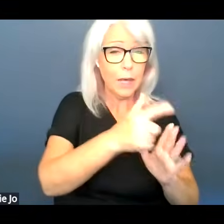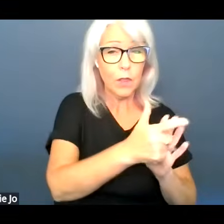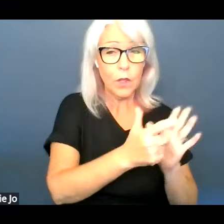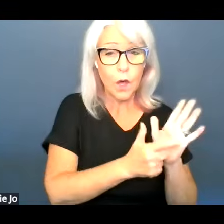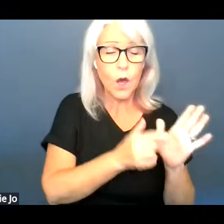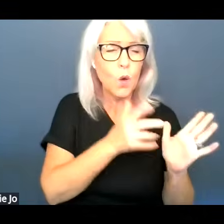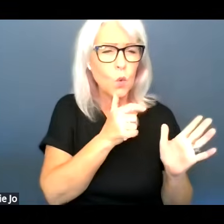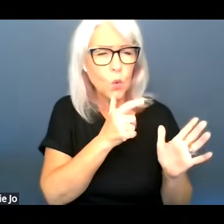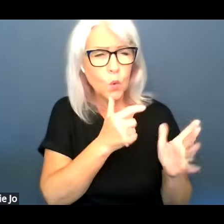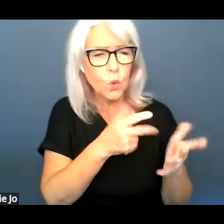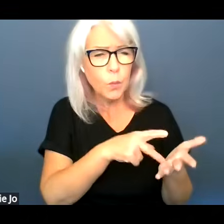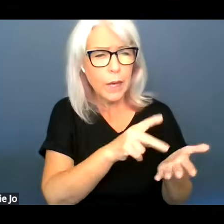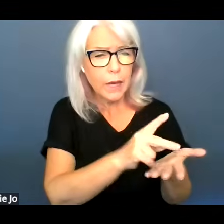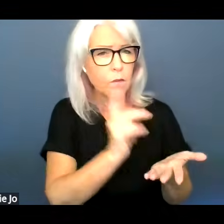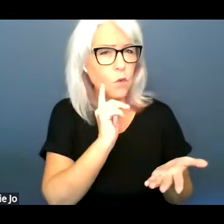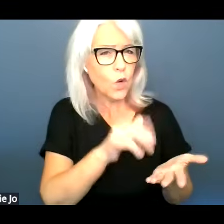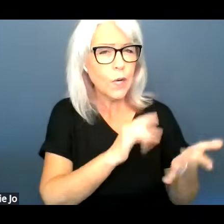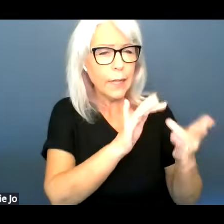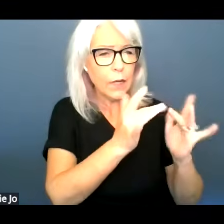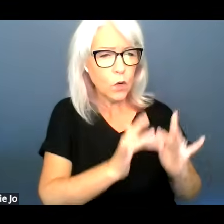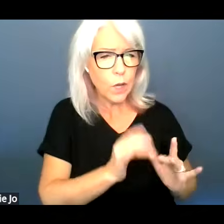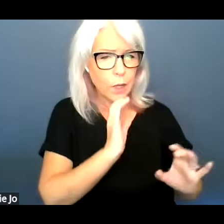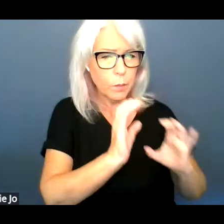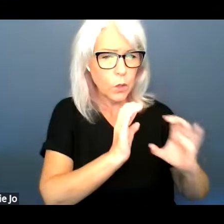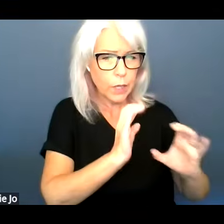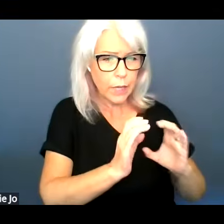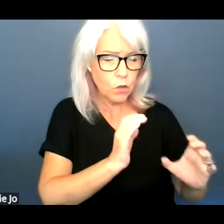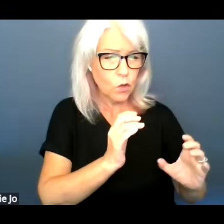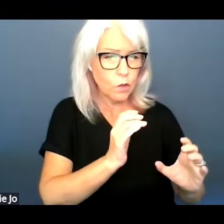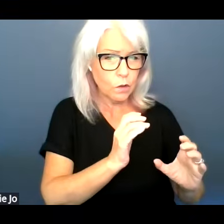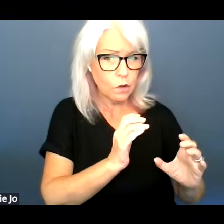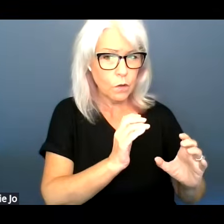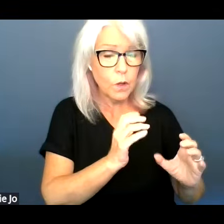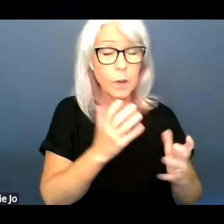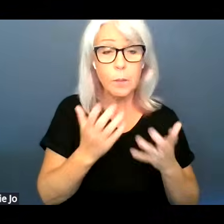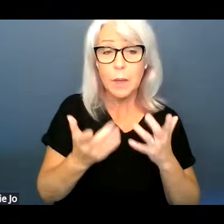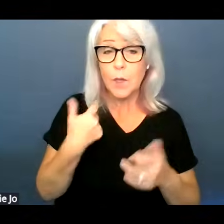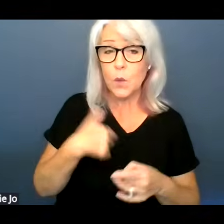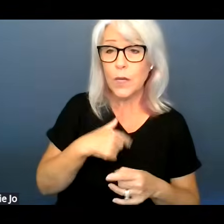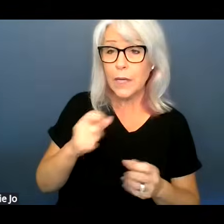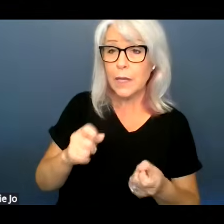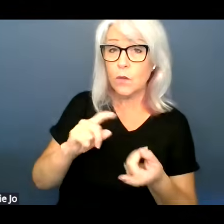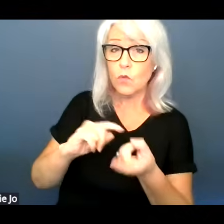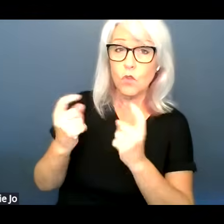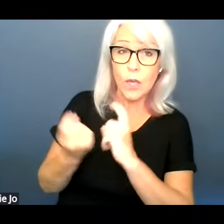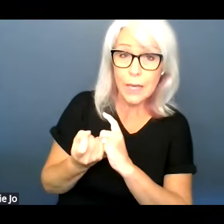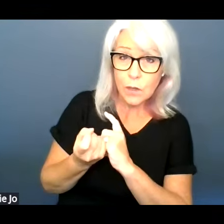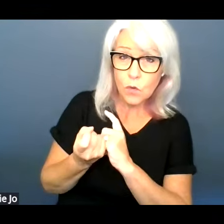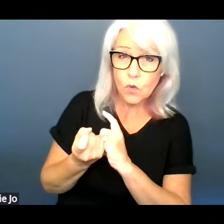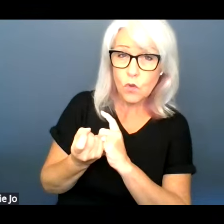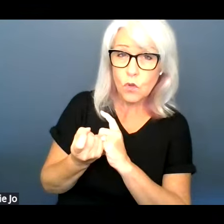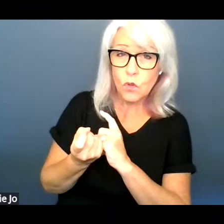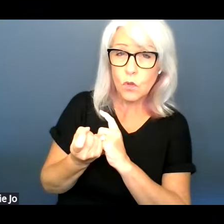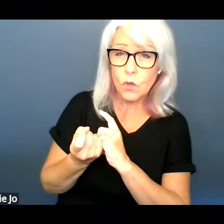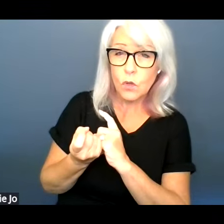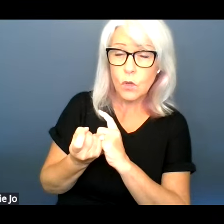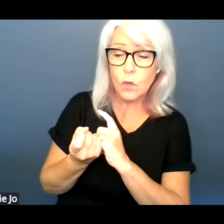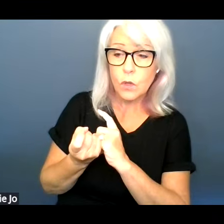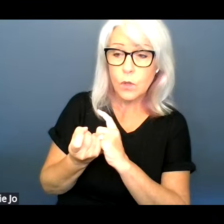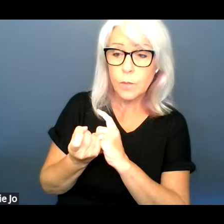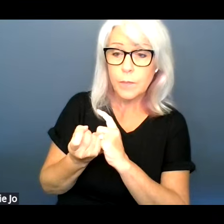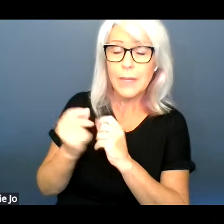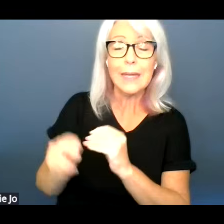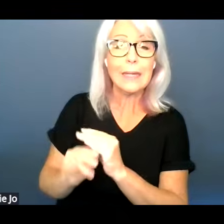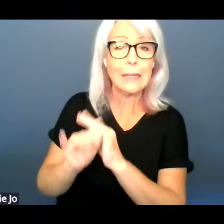political communications to internet political communications, changing that to expressly apply the law requiring disclosure of who paid for internet